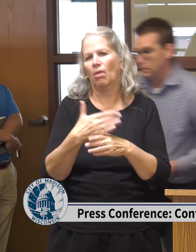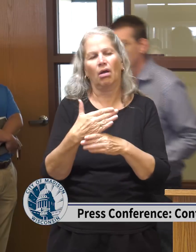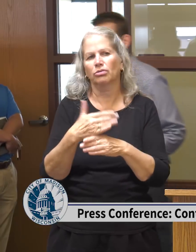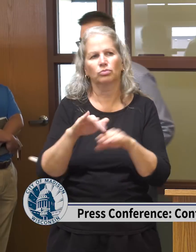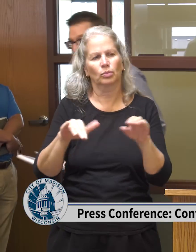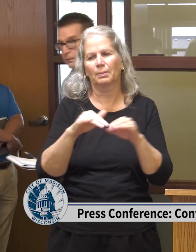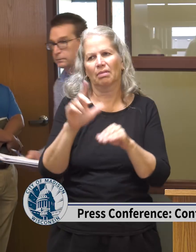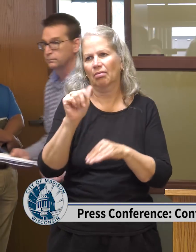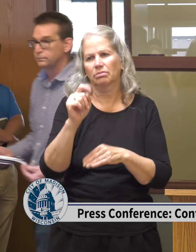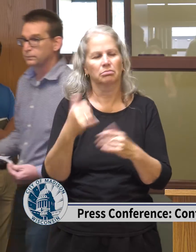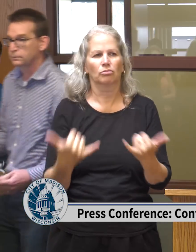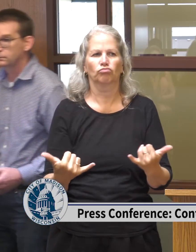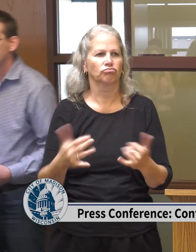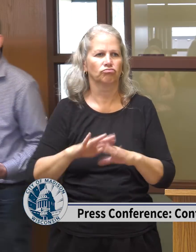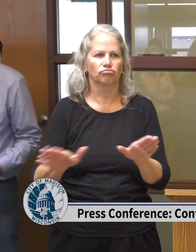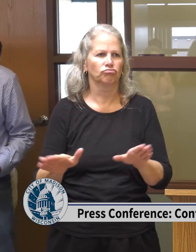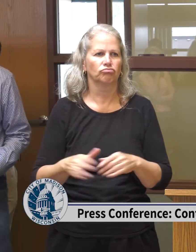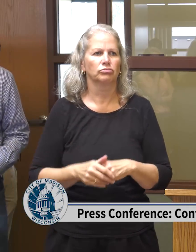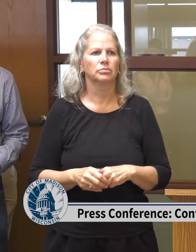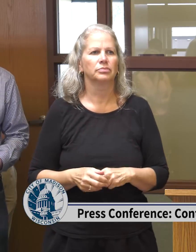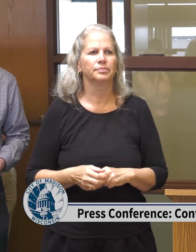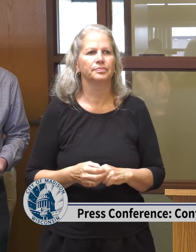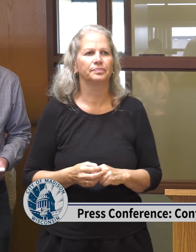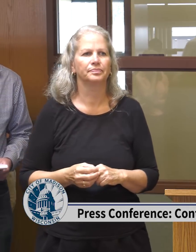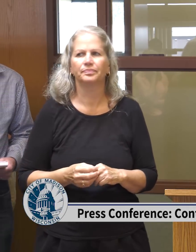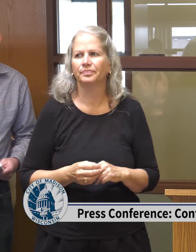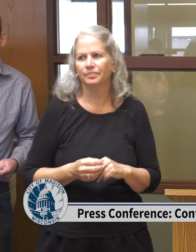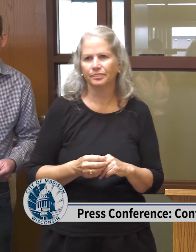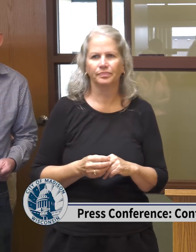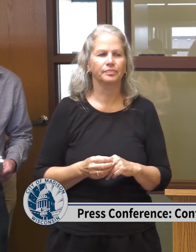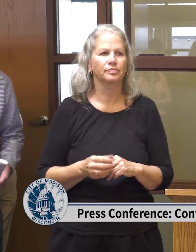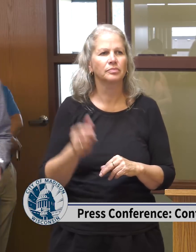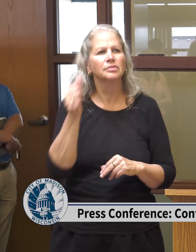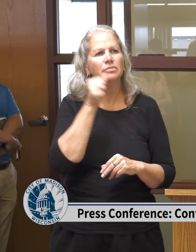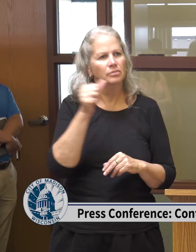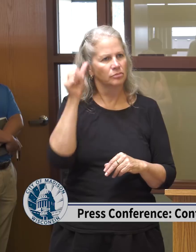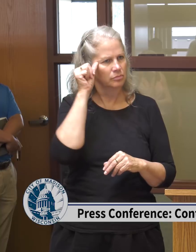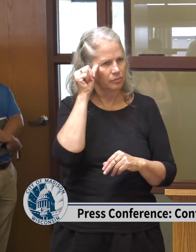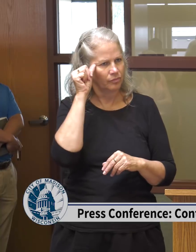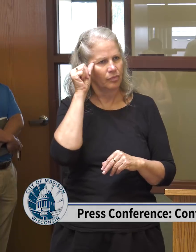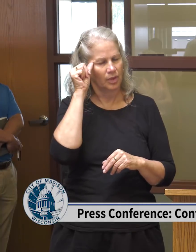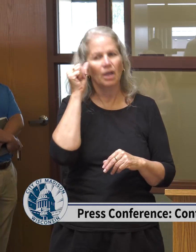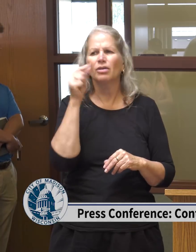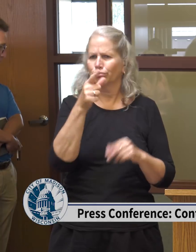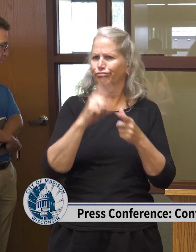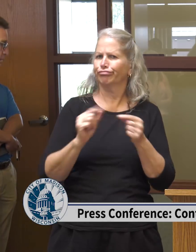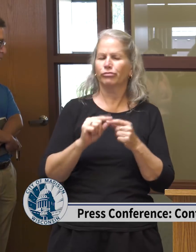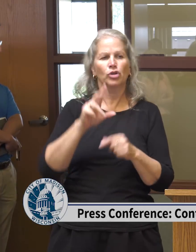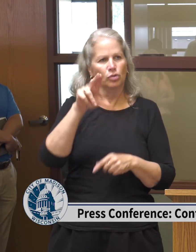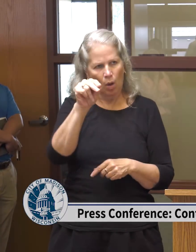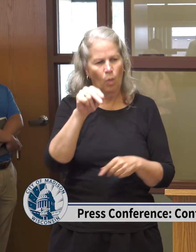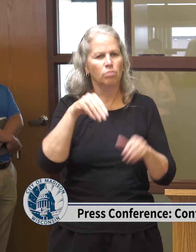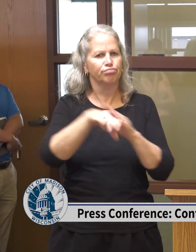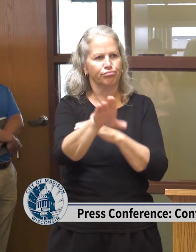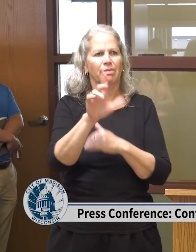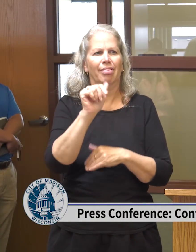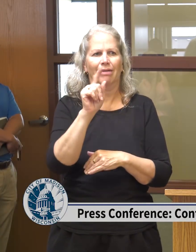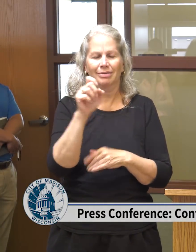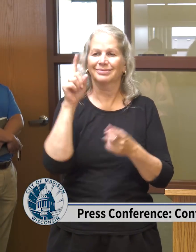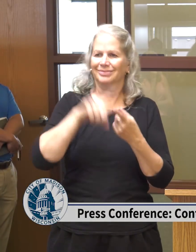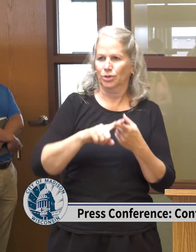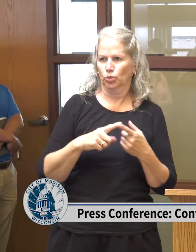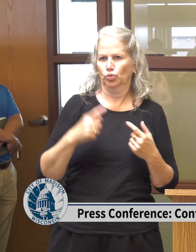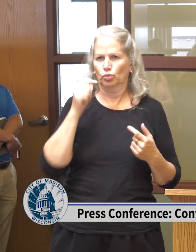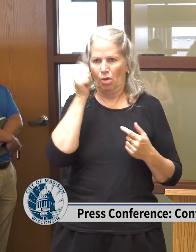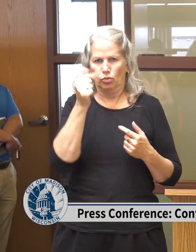Yesterday the message was stay off the isthmus till Tuesday. Is that still? Yeah, we still like folks to reduce their